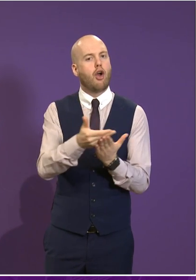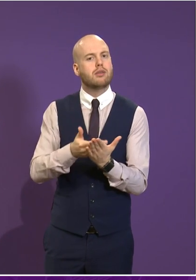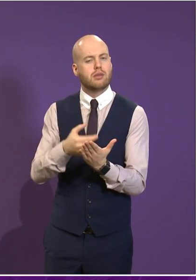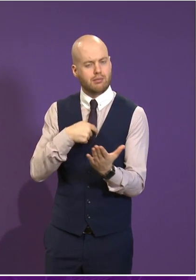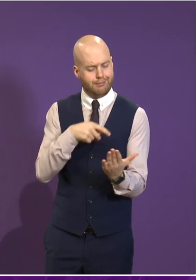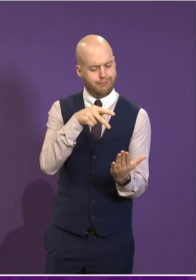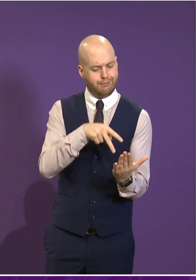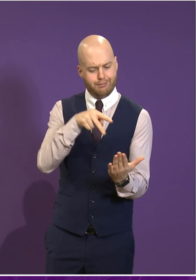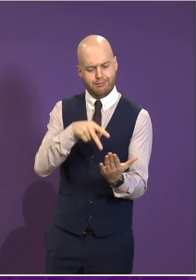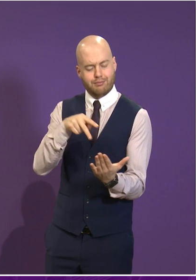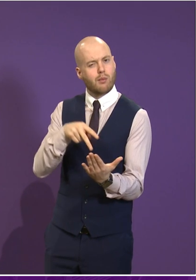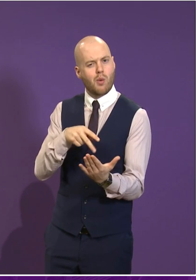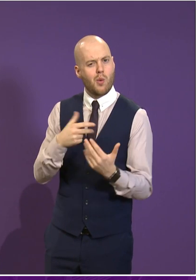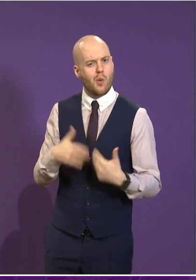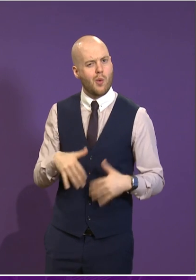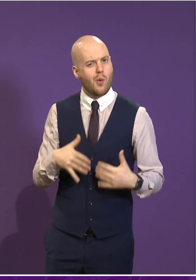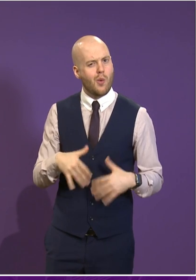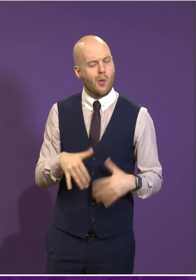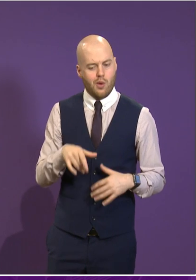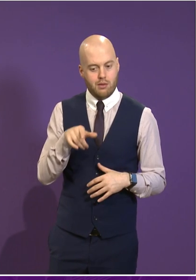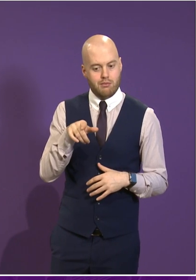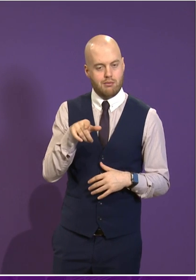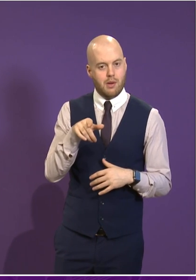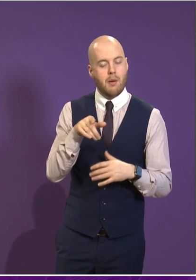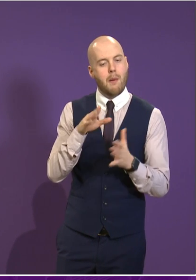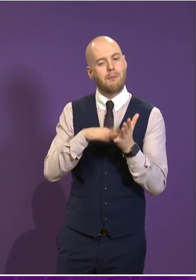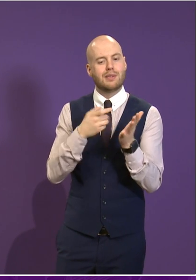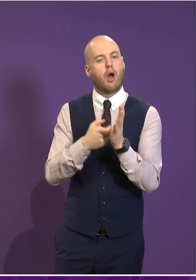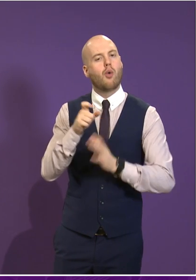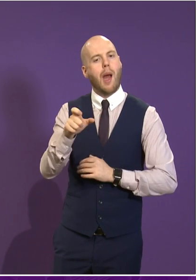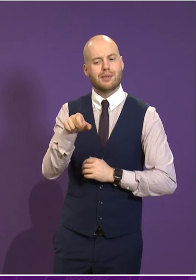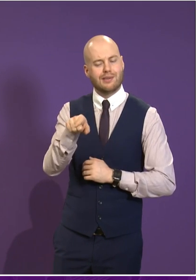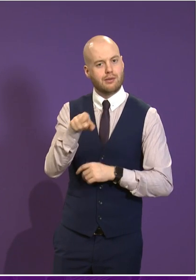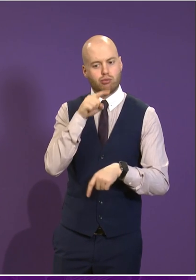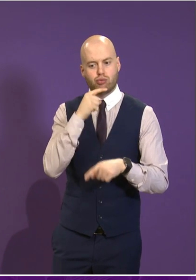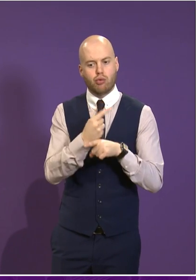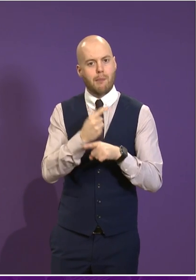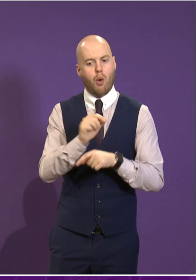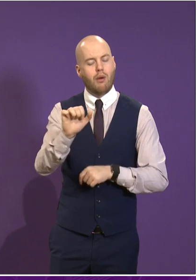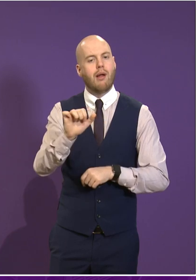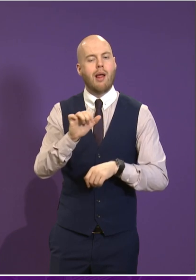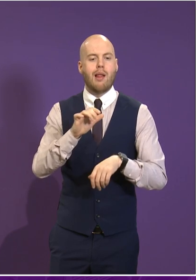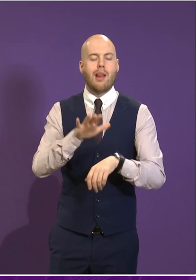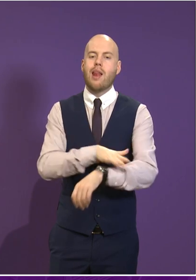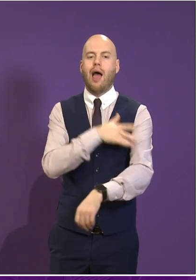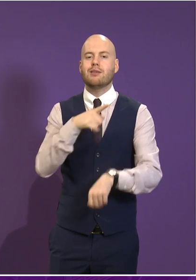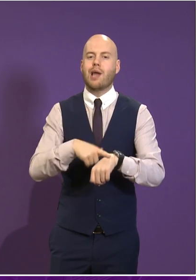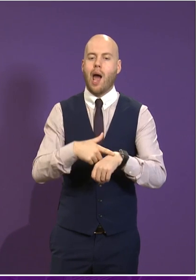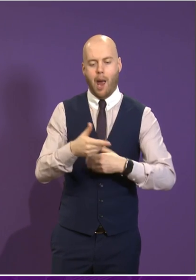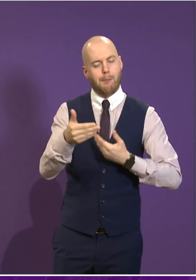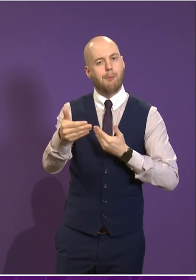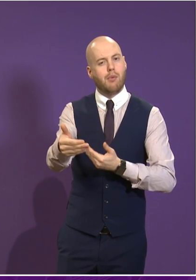I was particularly struck that, you know, Mr. Cole-Hamilton spoke about that life stage, that lifespan approach, which is absolutely